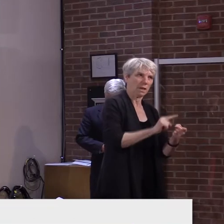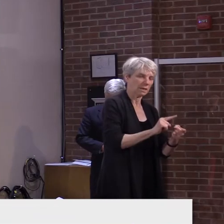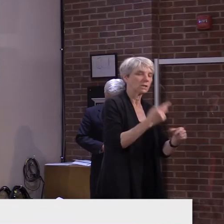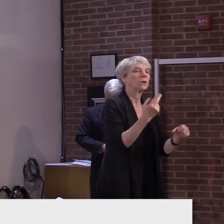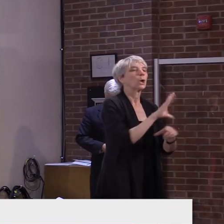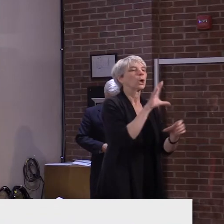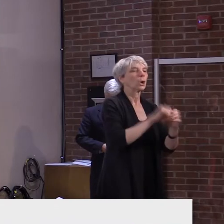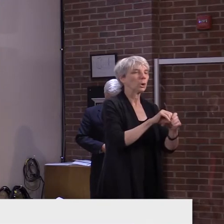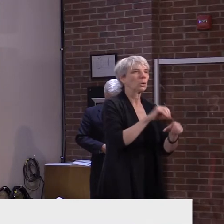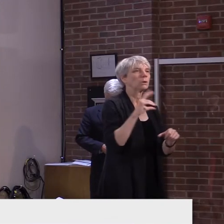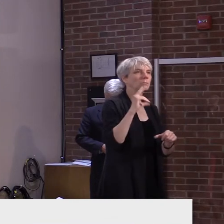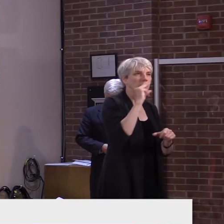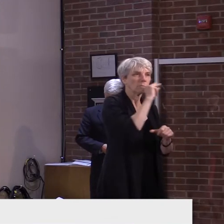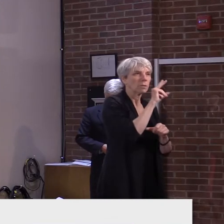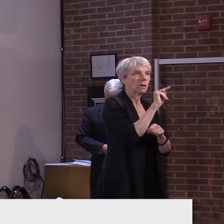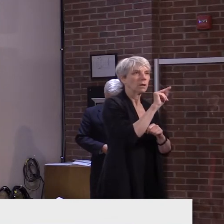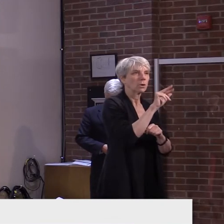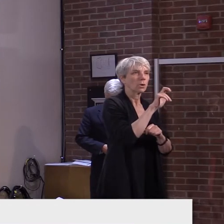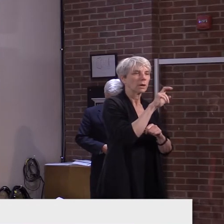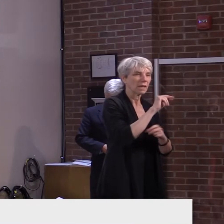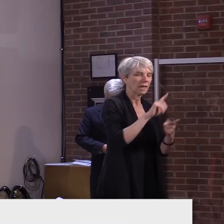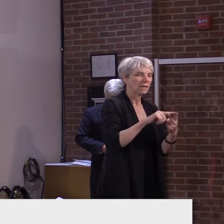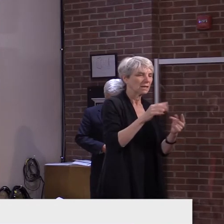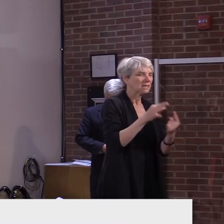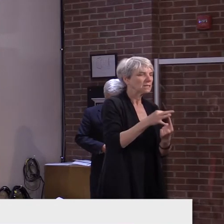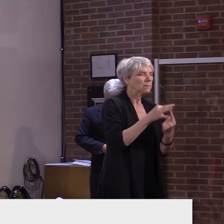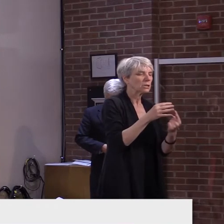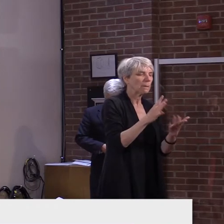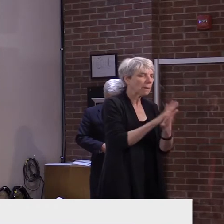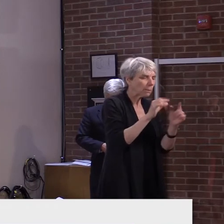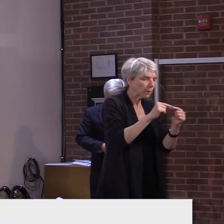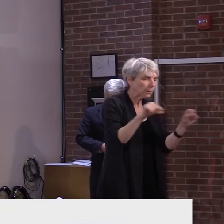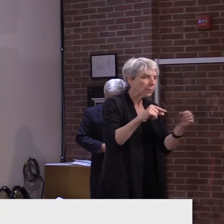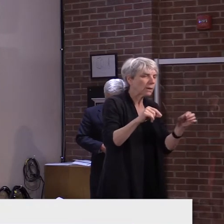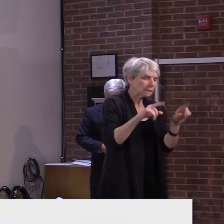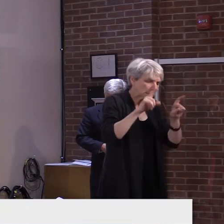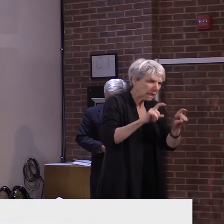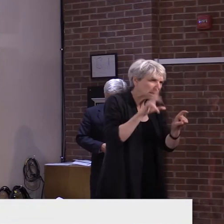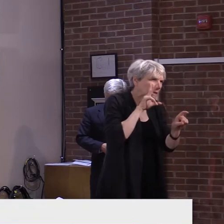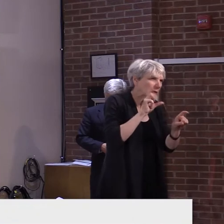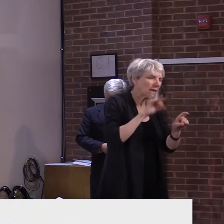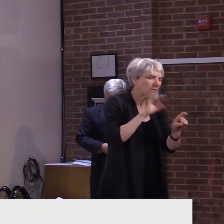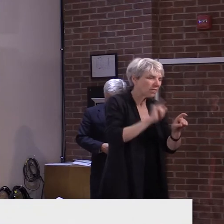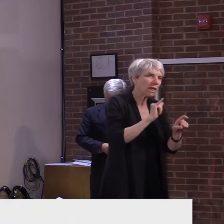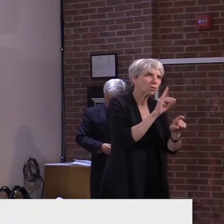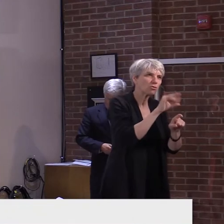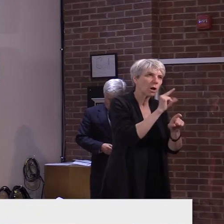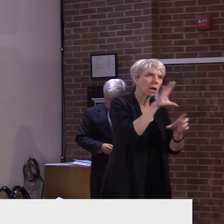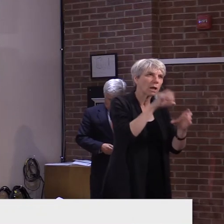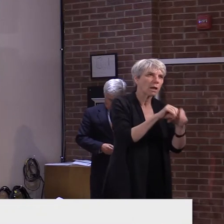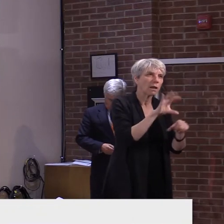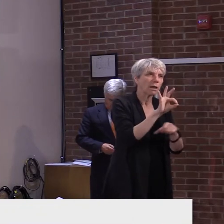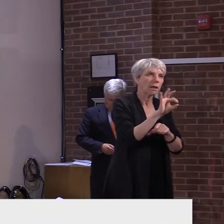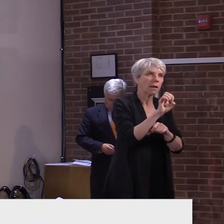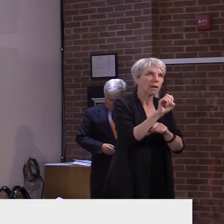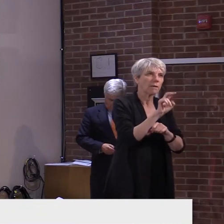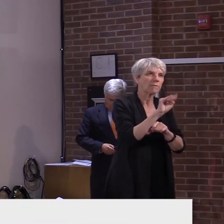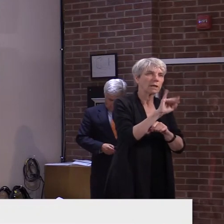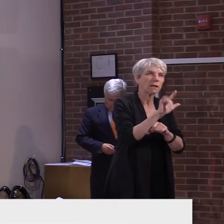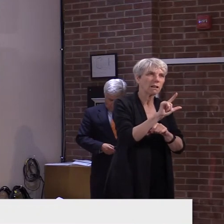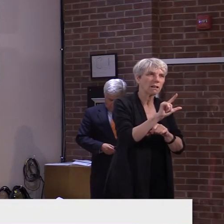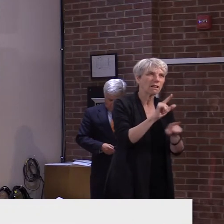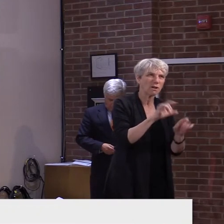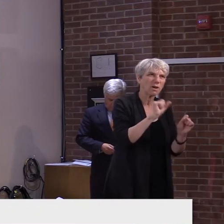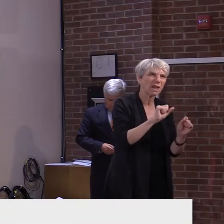Narcan, fentanyl test strips, rescue breathing masks, and educational information. And these are distributed through